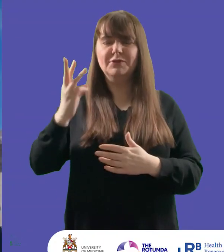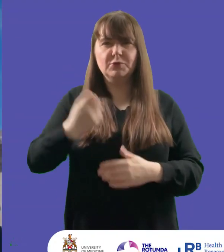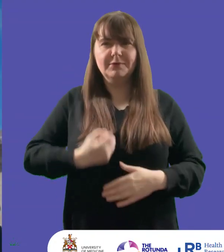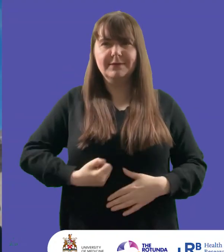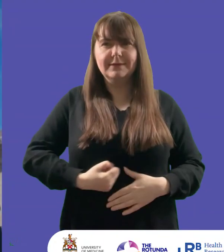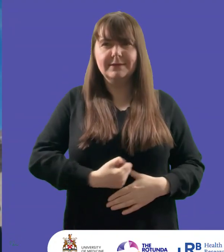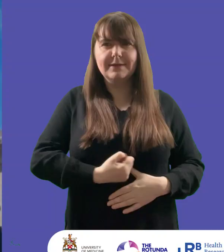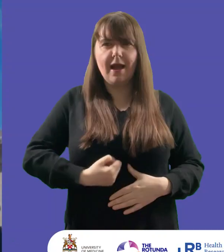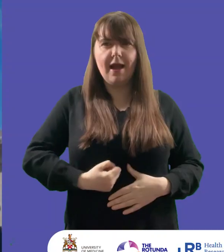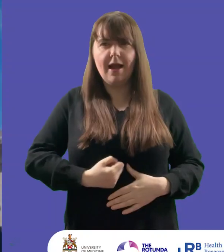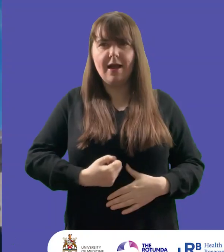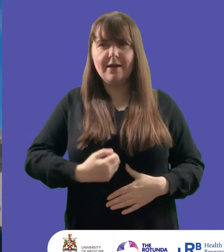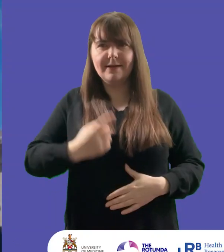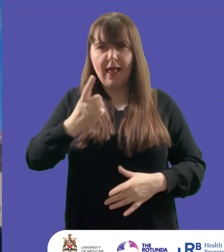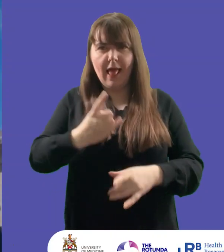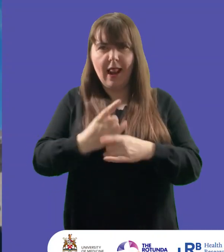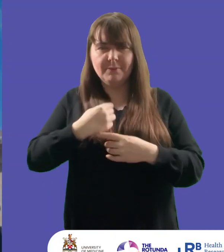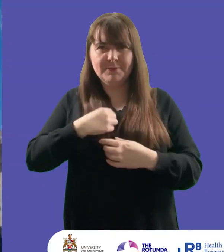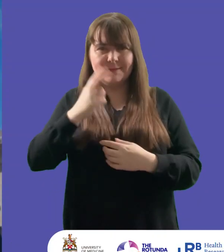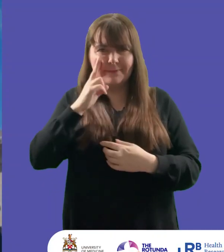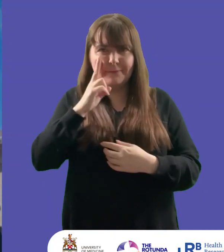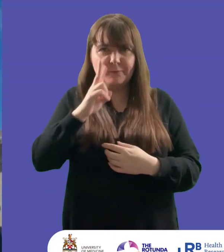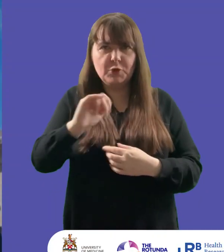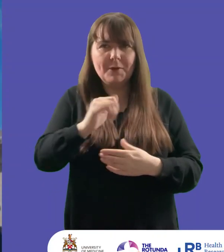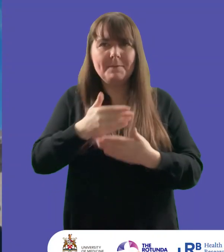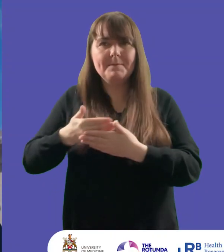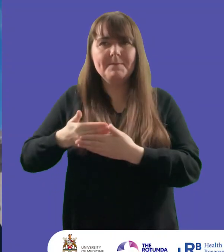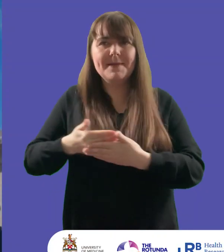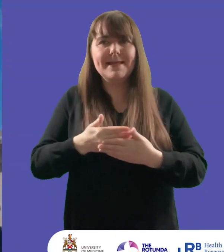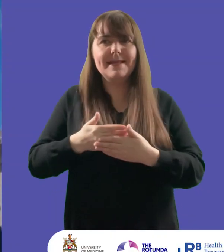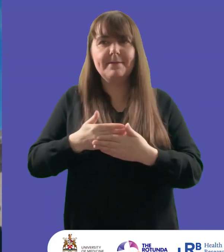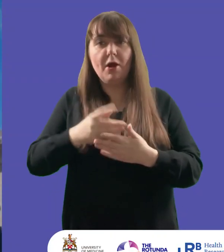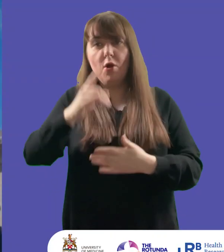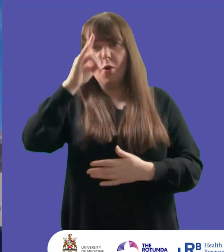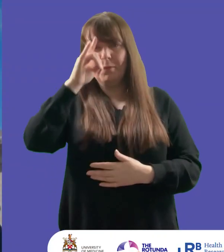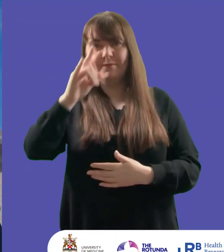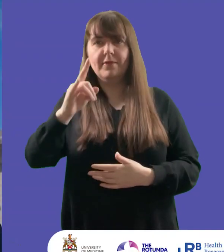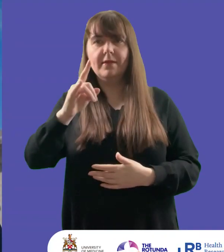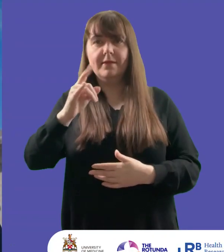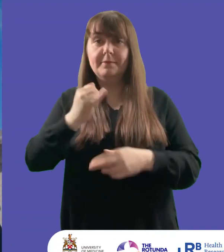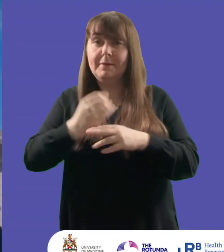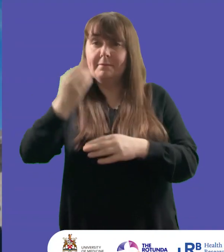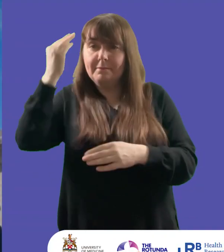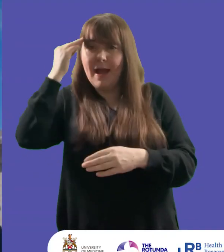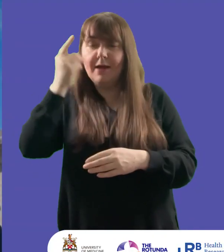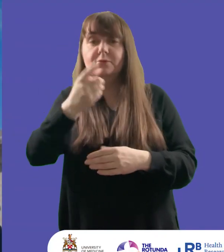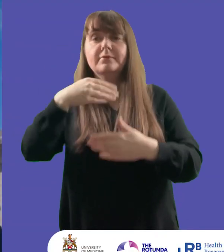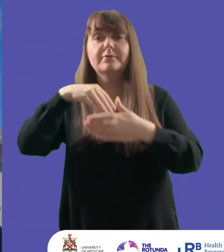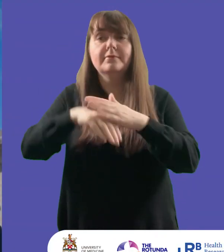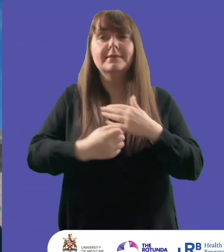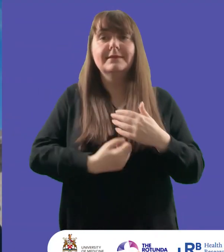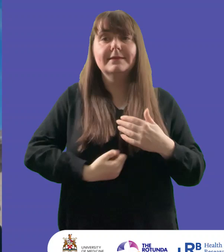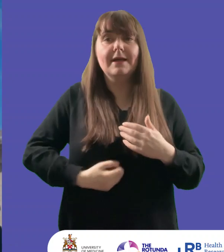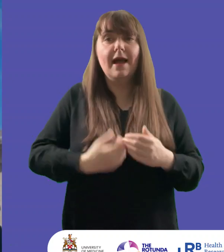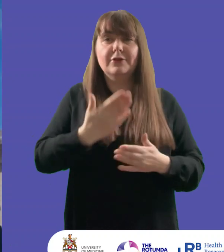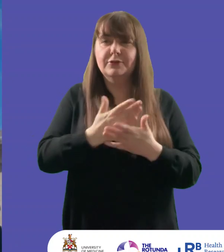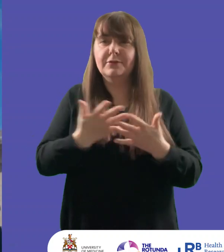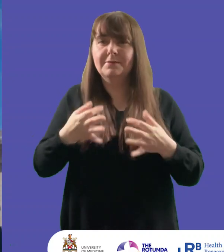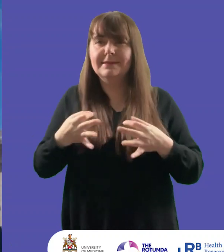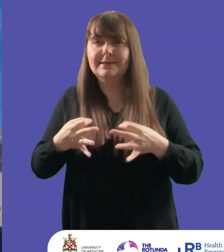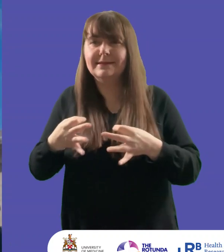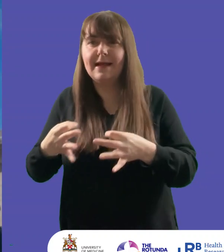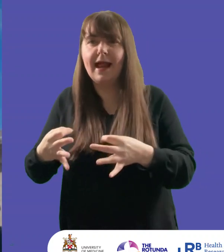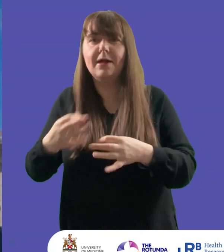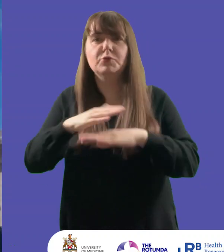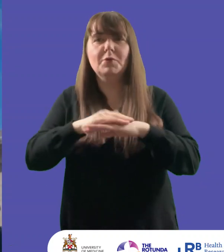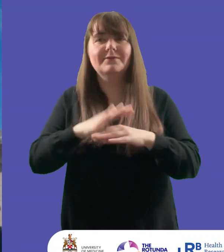ultrasound beam to penetrate through and help us get lovely views of your baby, hopefully anyway. Bear in mind when you come in for your scan, there can sometimes be delays